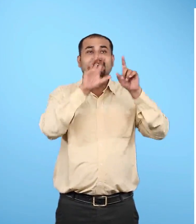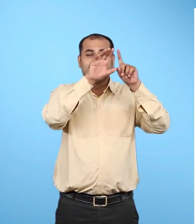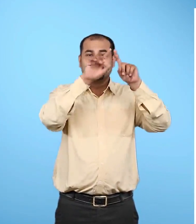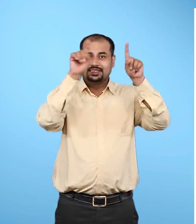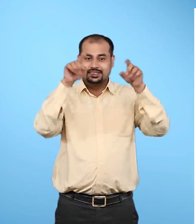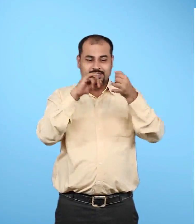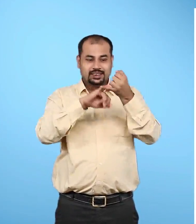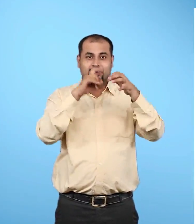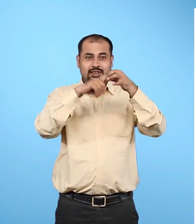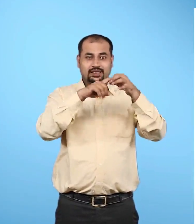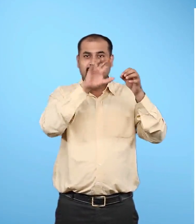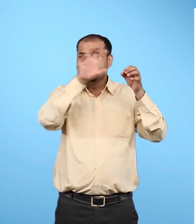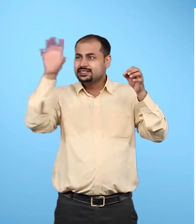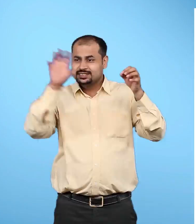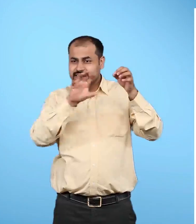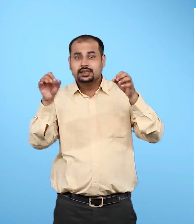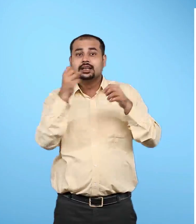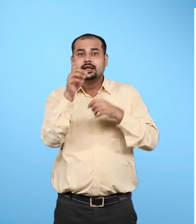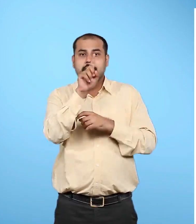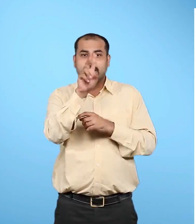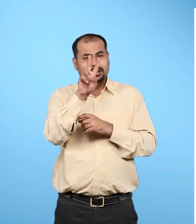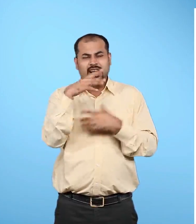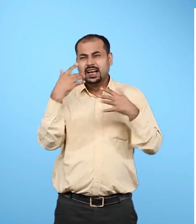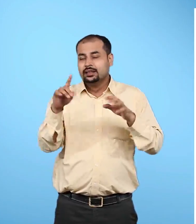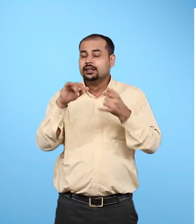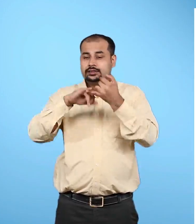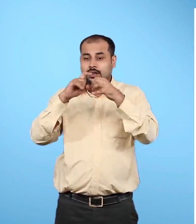Each square is of side 1 centimeter.